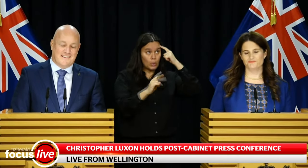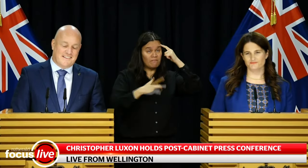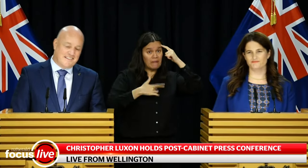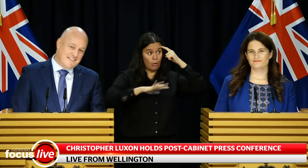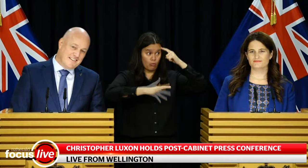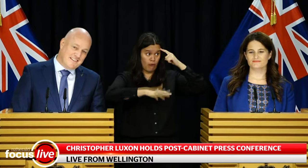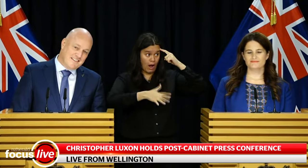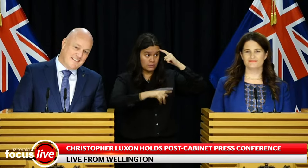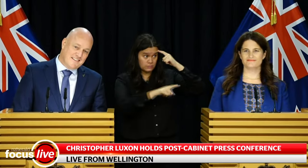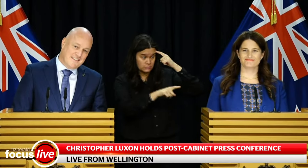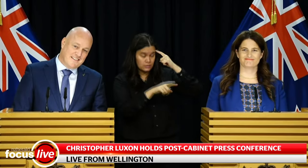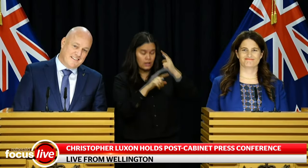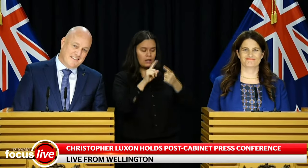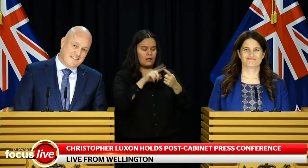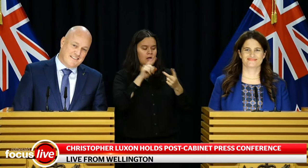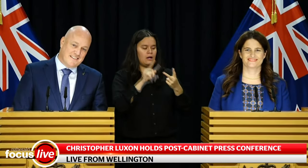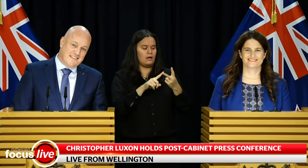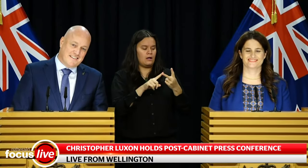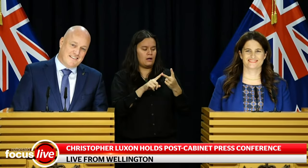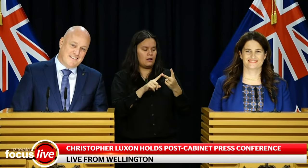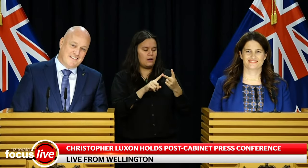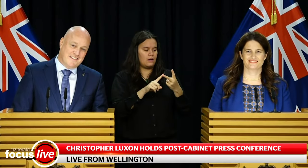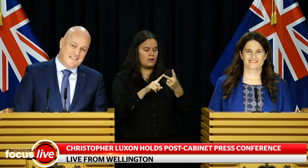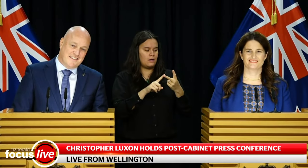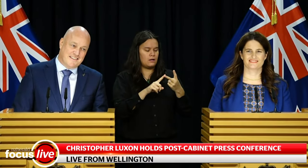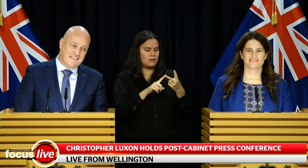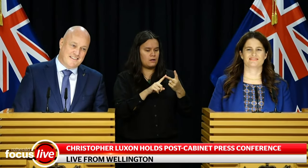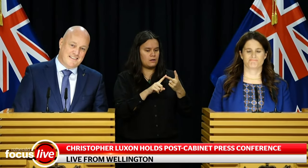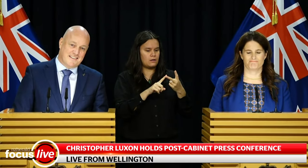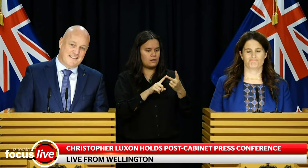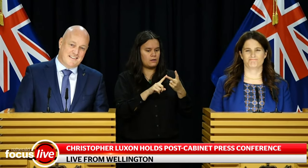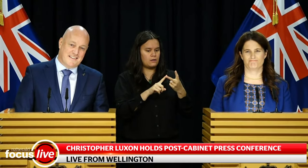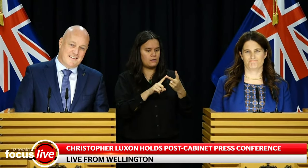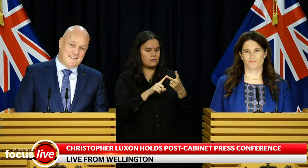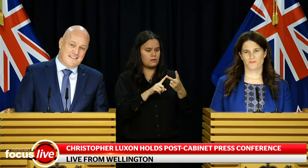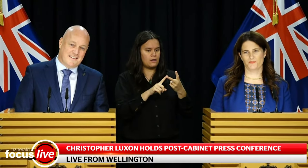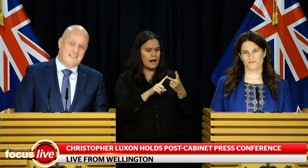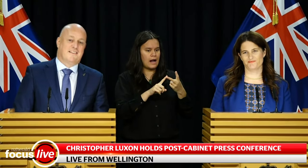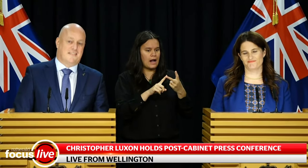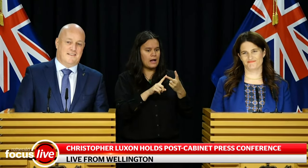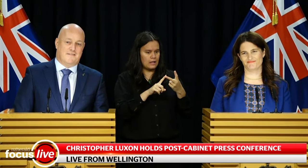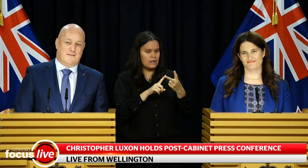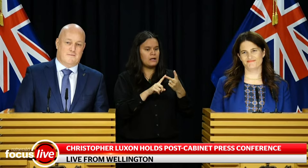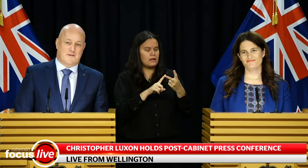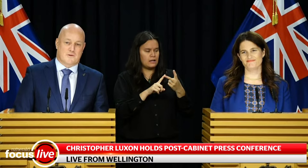the operating allowance as it stands in National's...